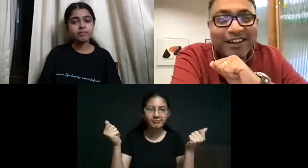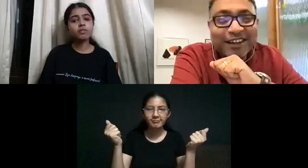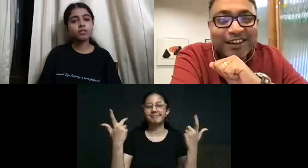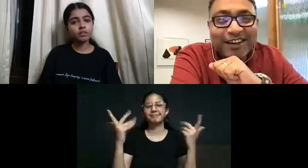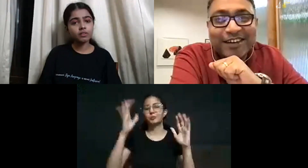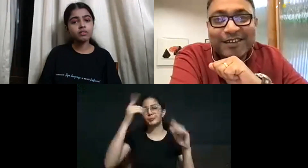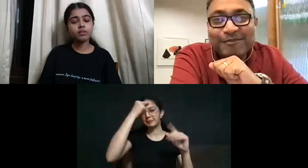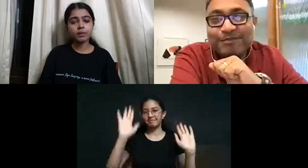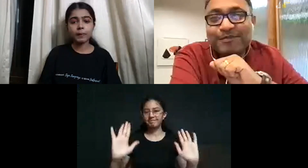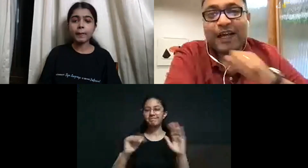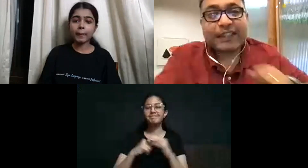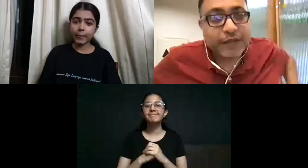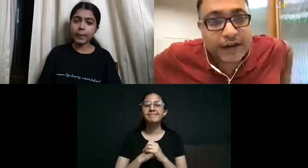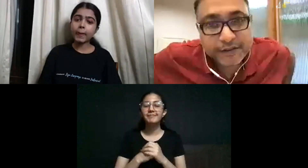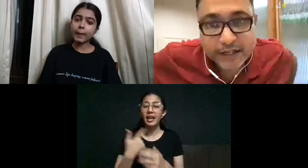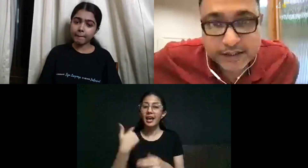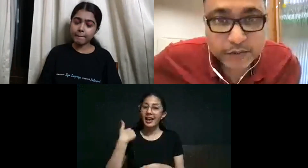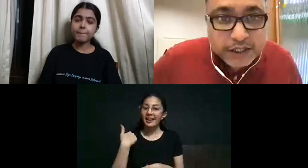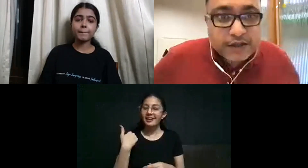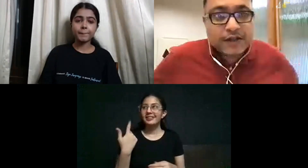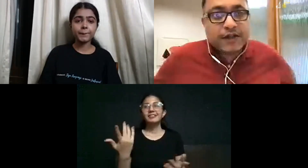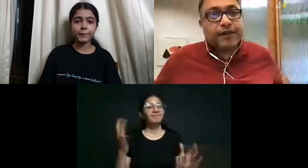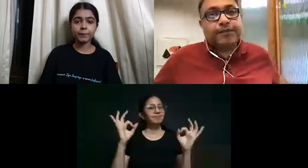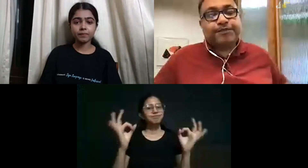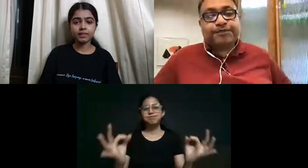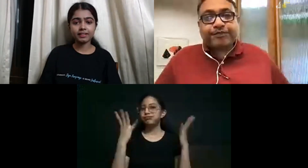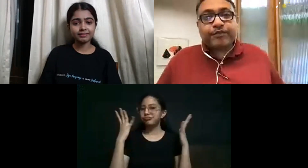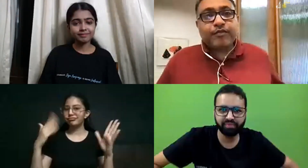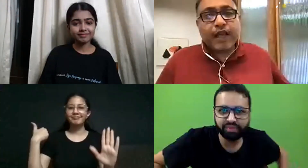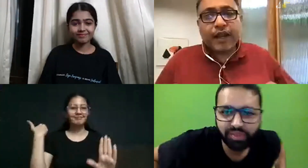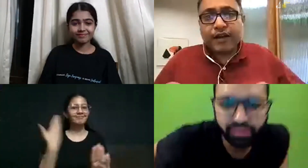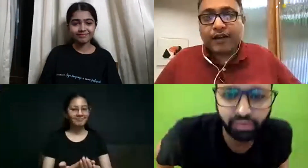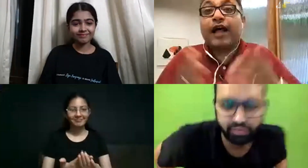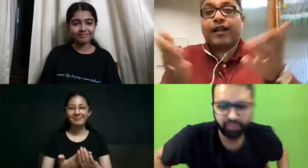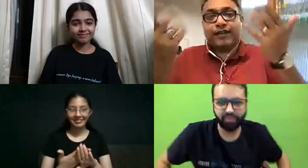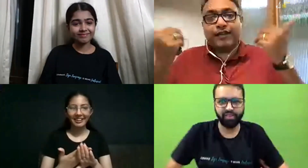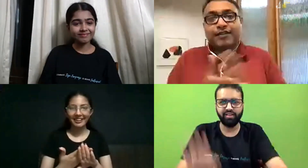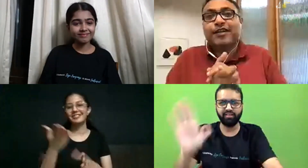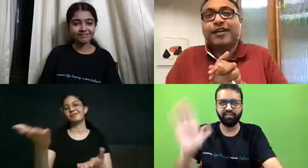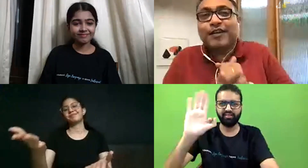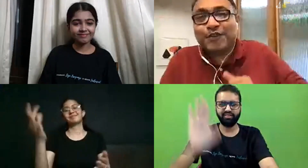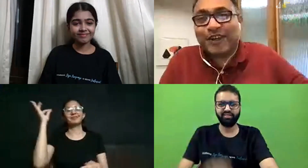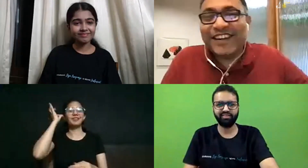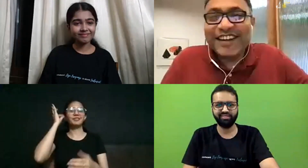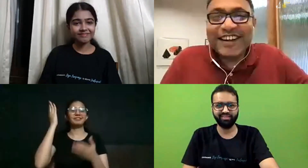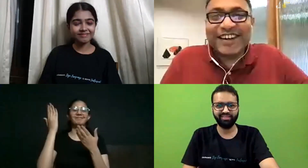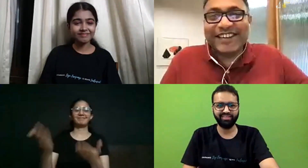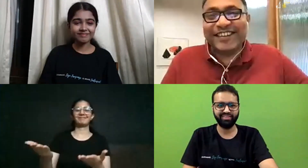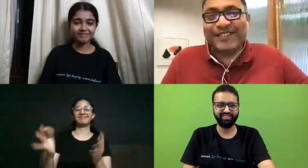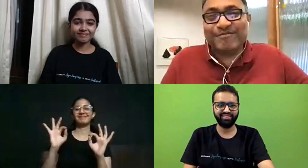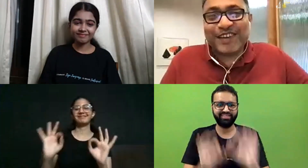Anyway, I think we had a fantastic week, and yeah, there he is. So,